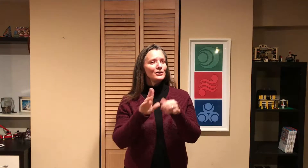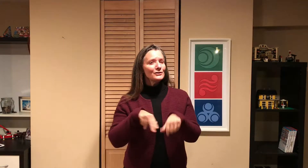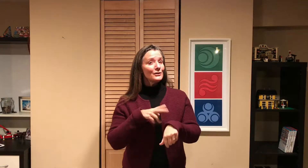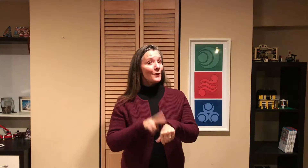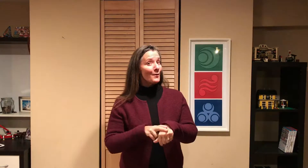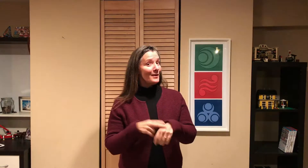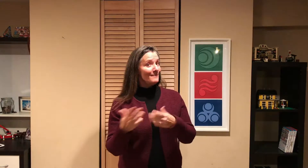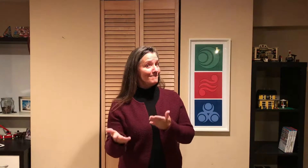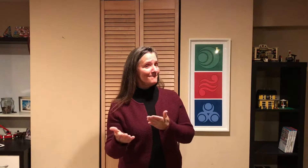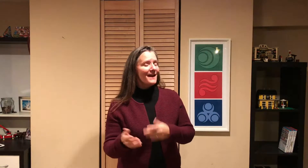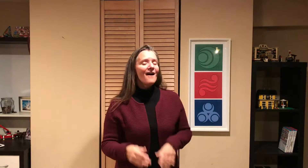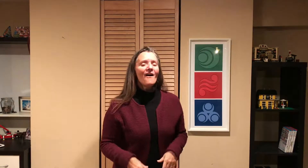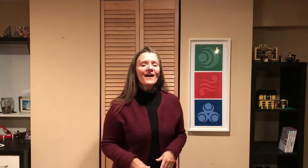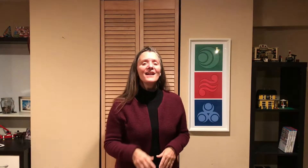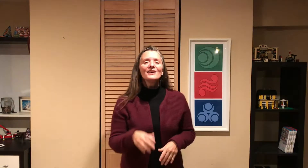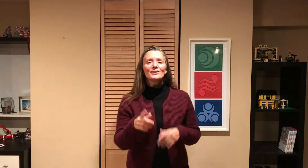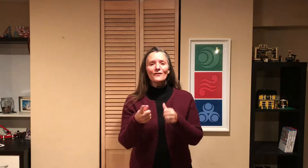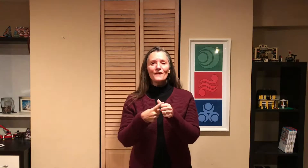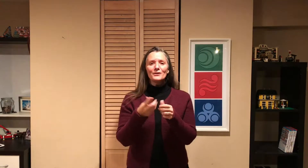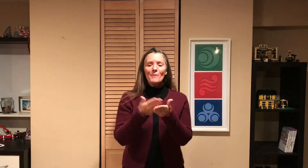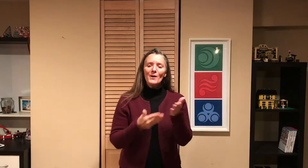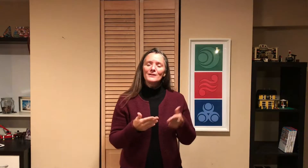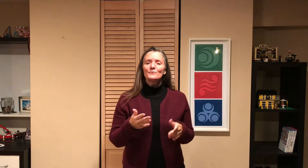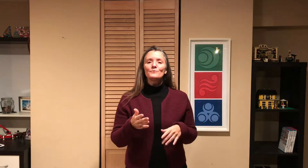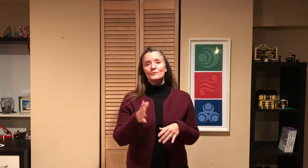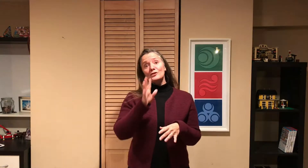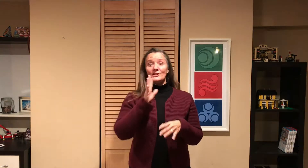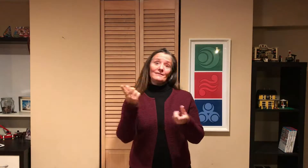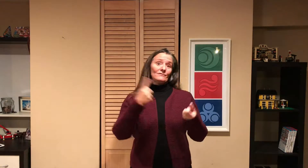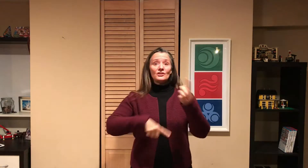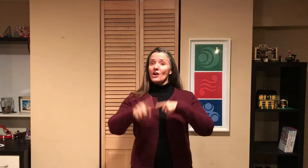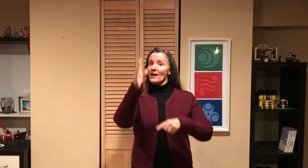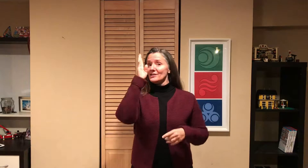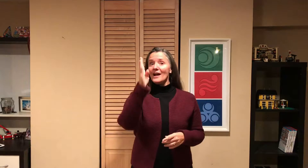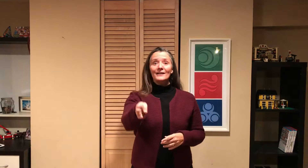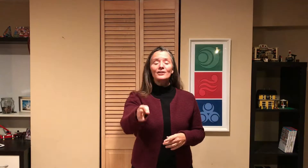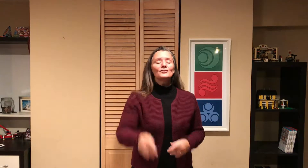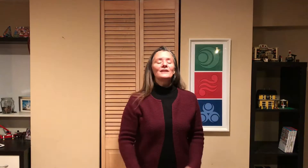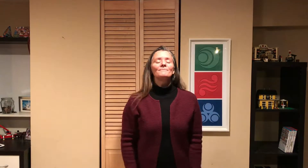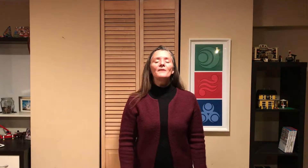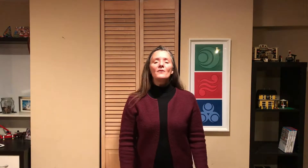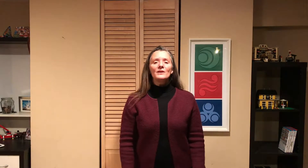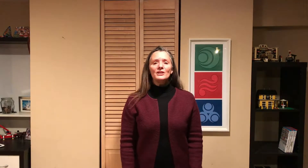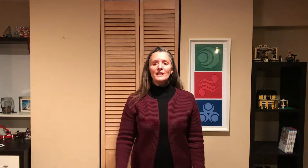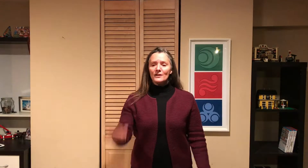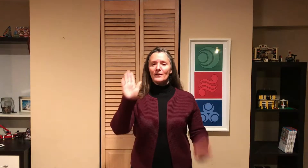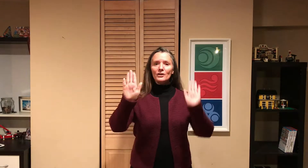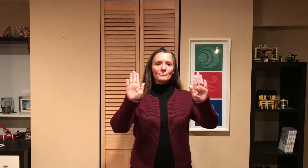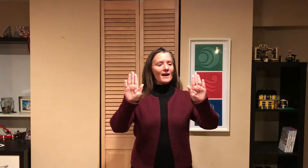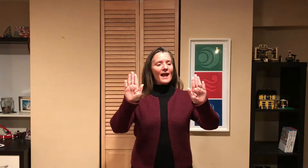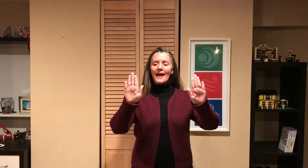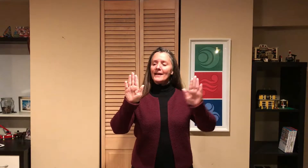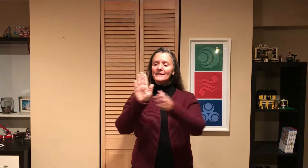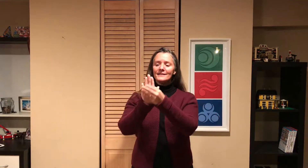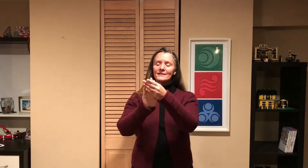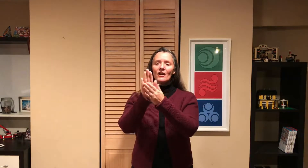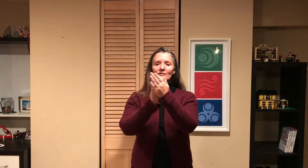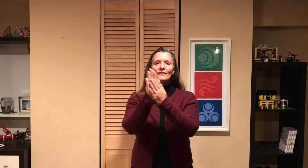just the normal. All right, so the first part is just signing it straight, which is I'm going to use my hands. This is called a flat